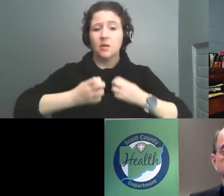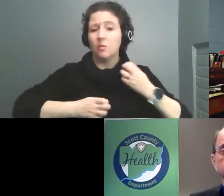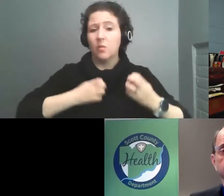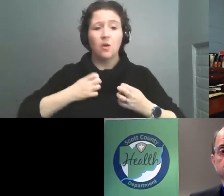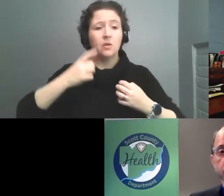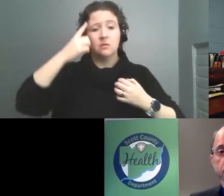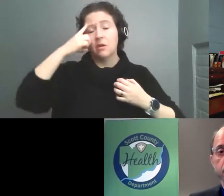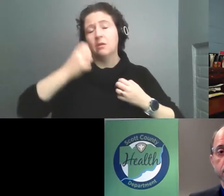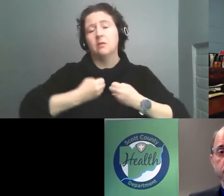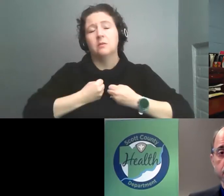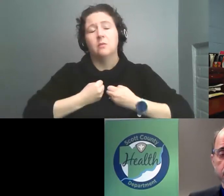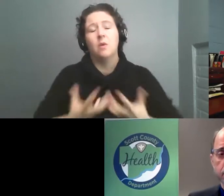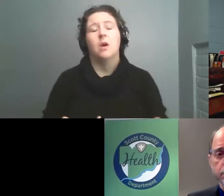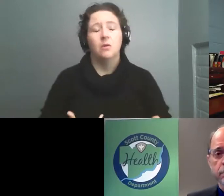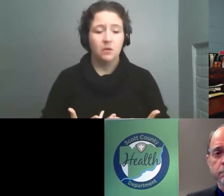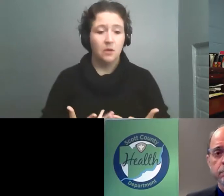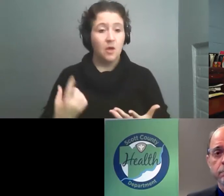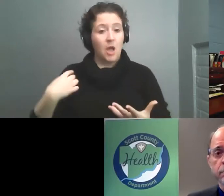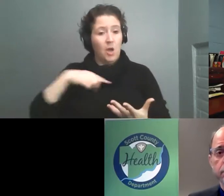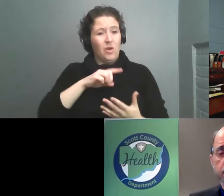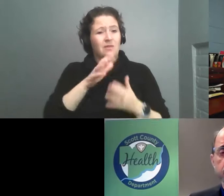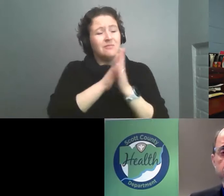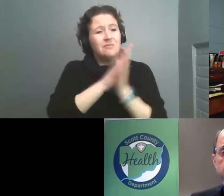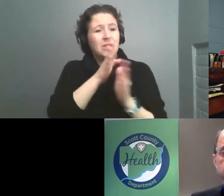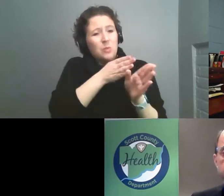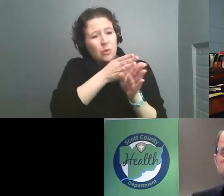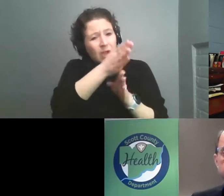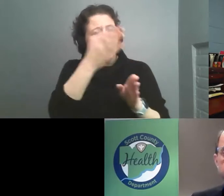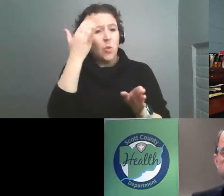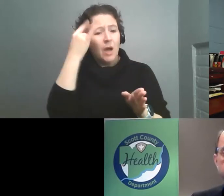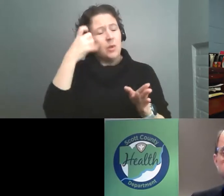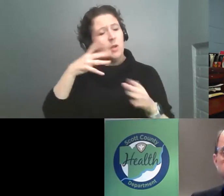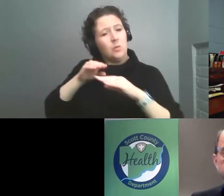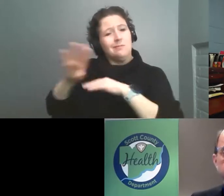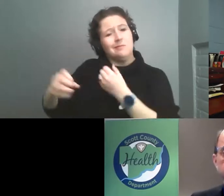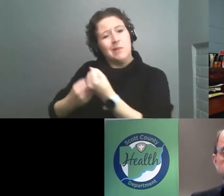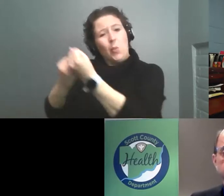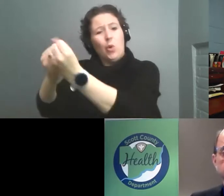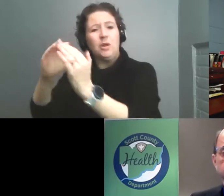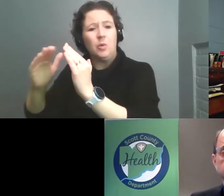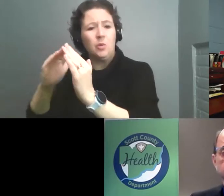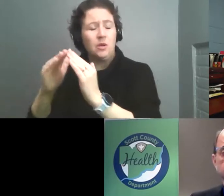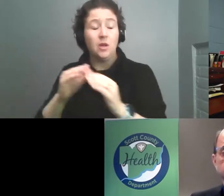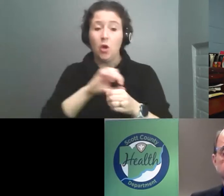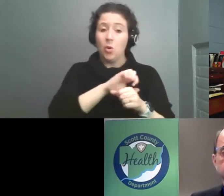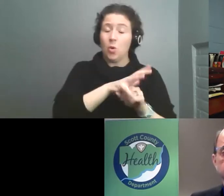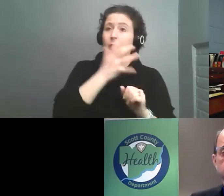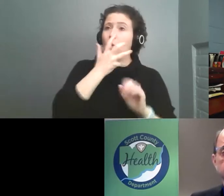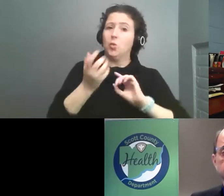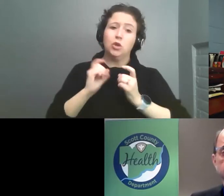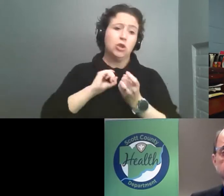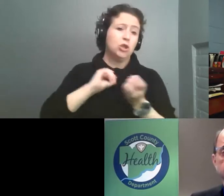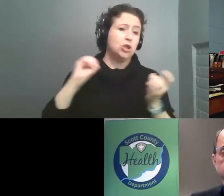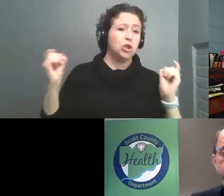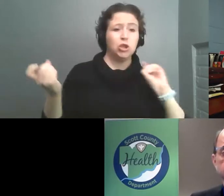us joined the public health workforce to make a difference in our community. While COVID has changed every aspect of our work and